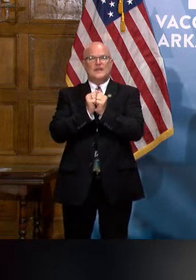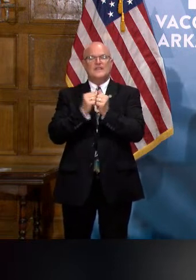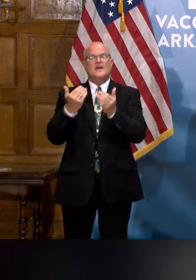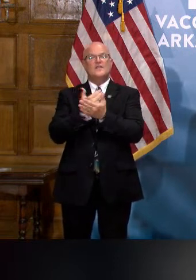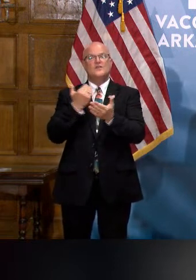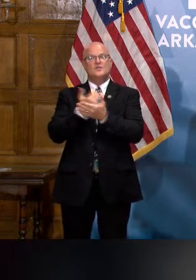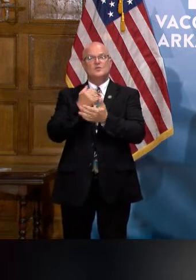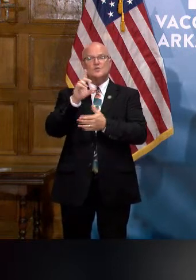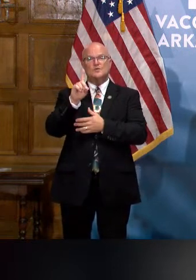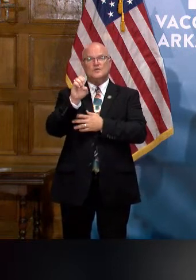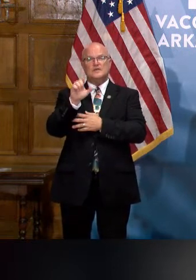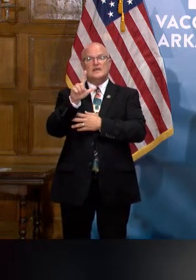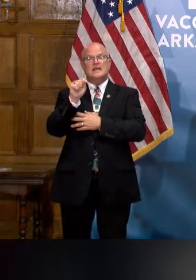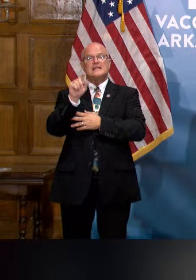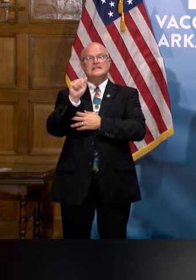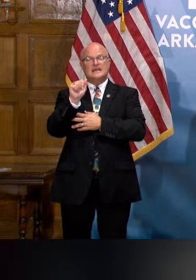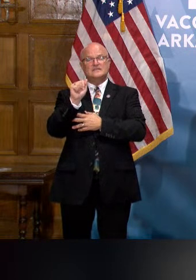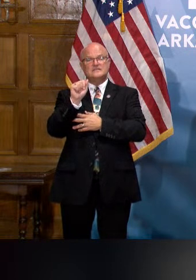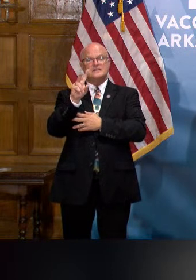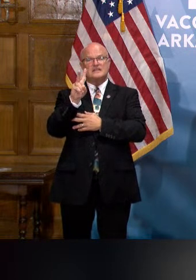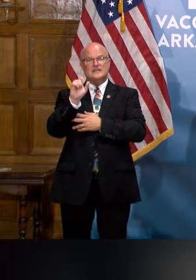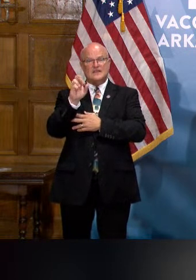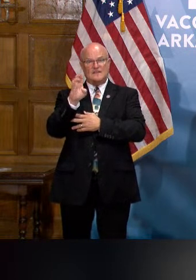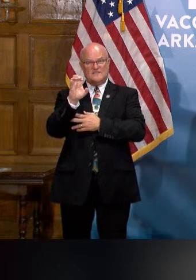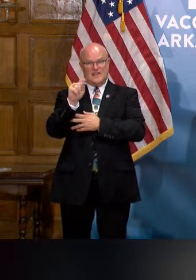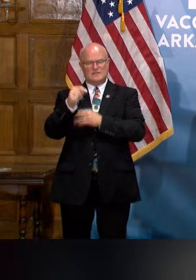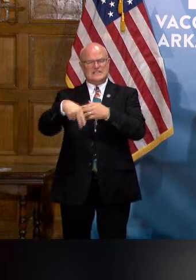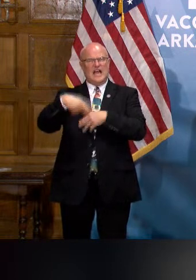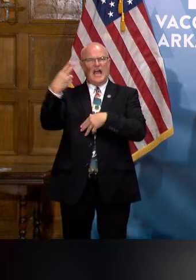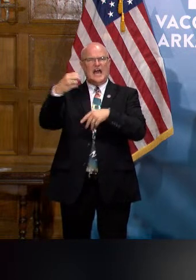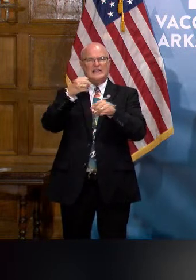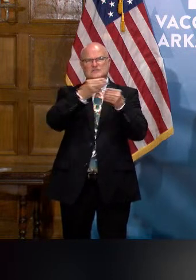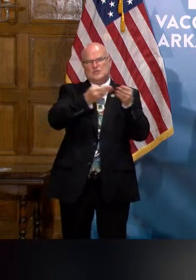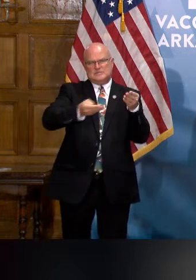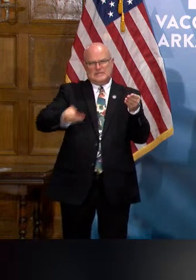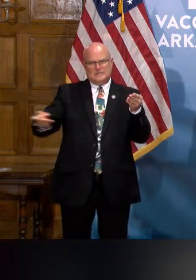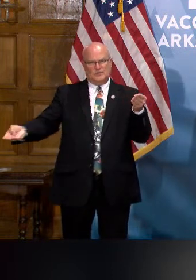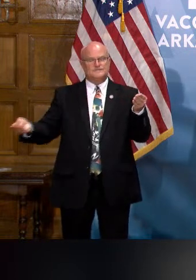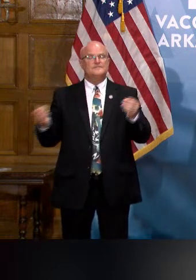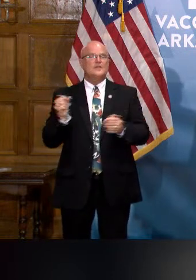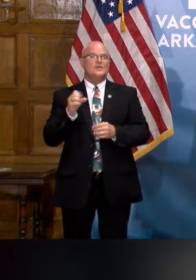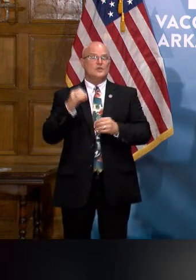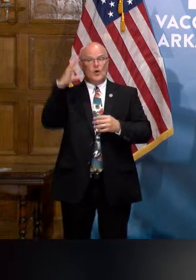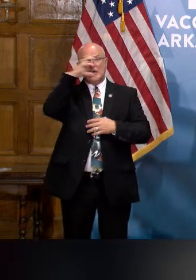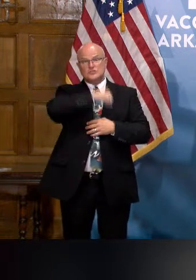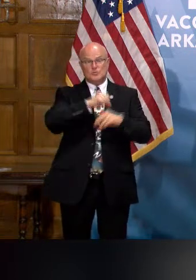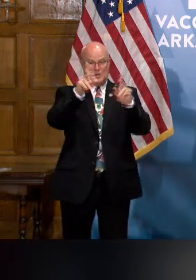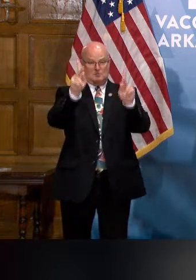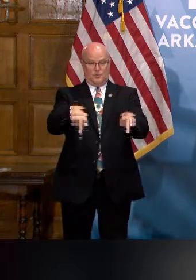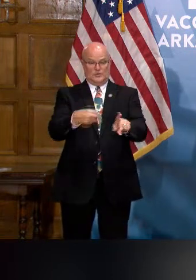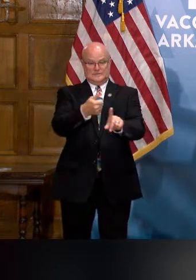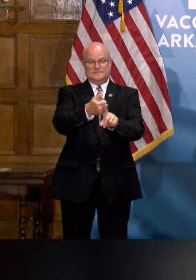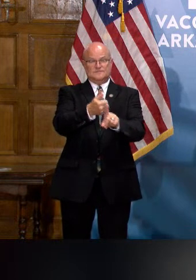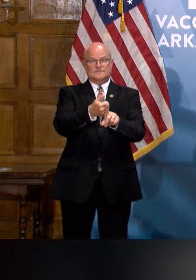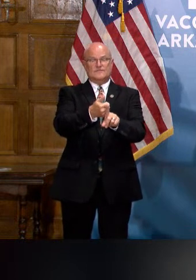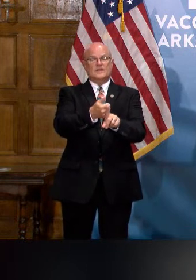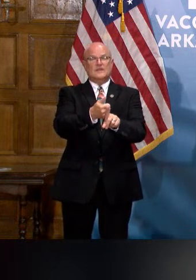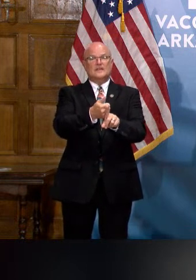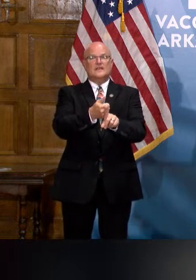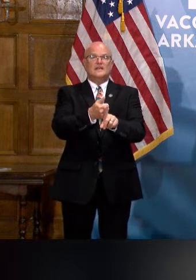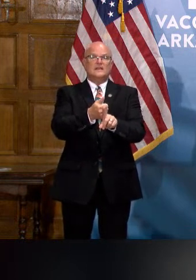new Delta variant, which is highly transmissible. So if we assume that an individual